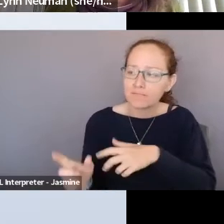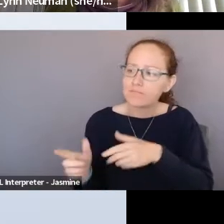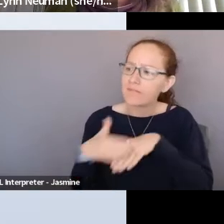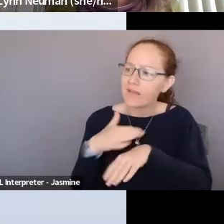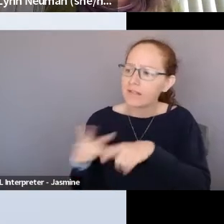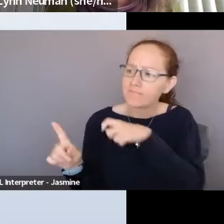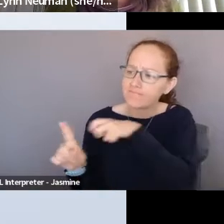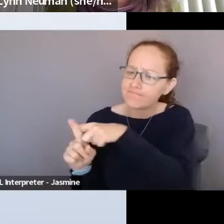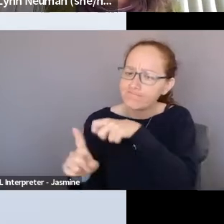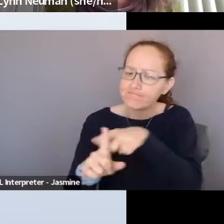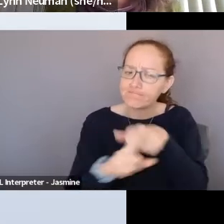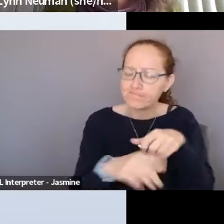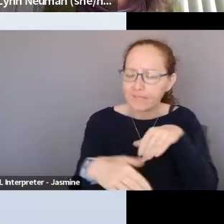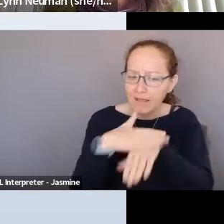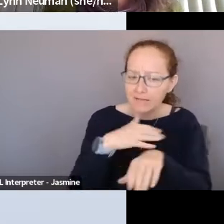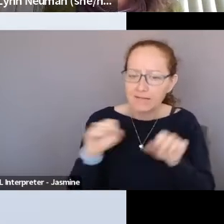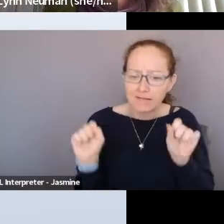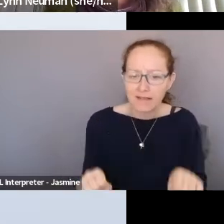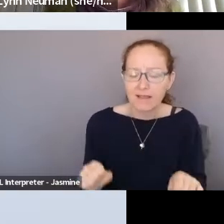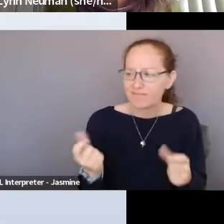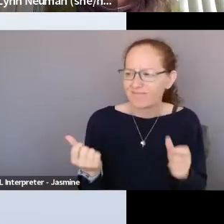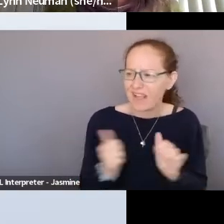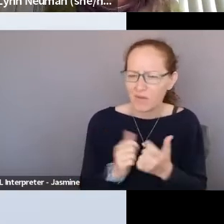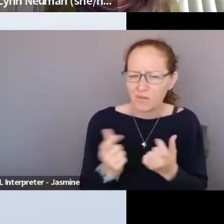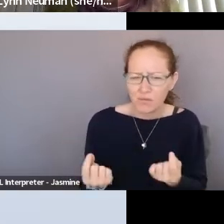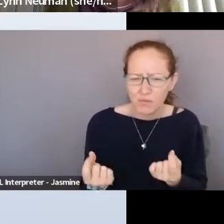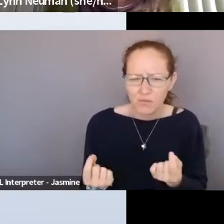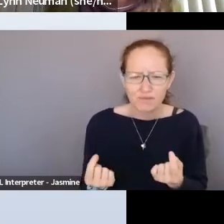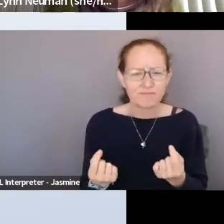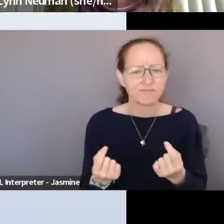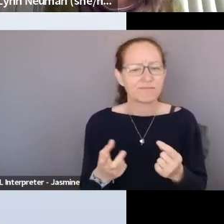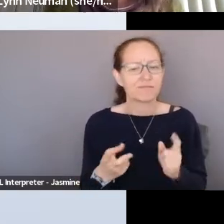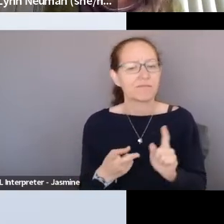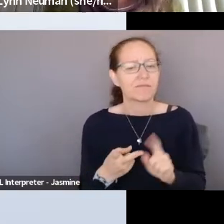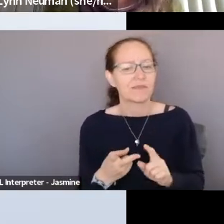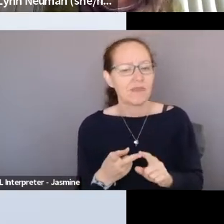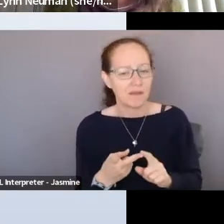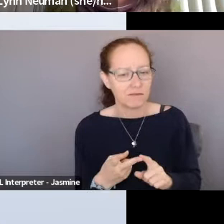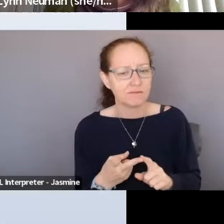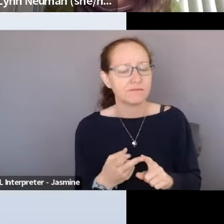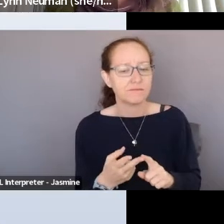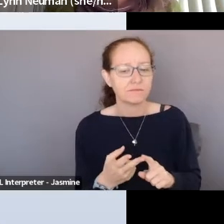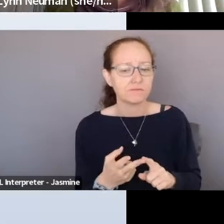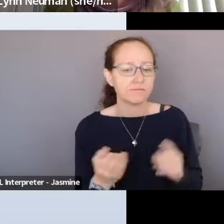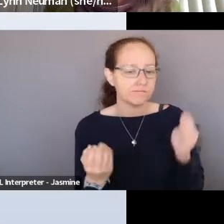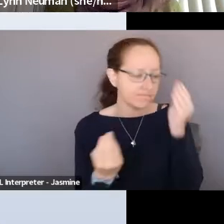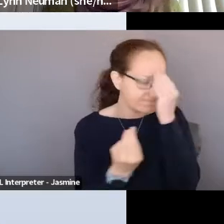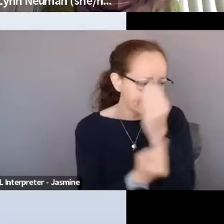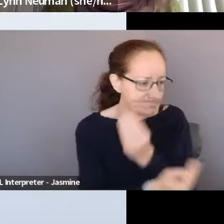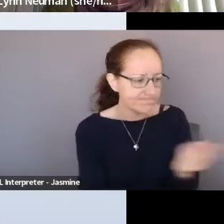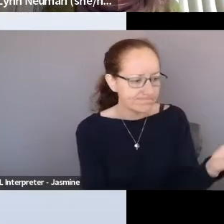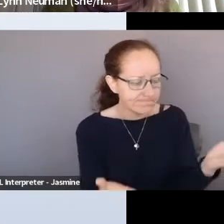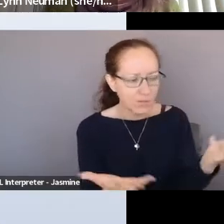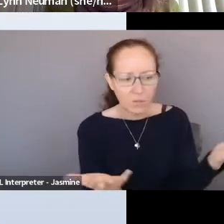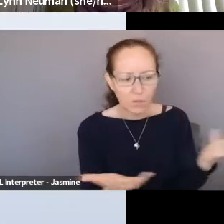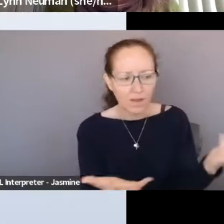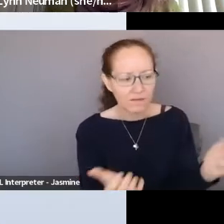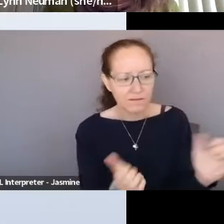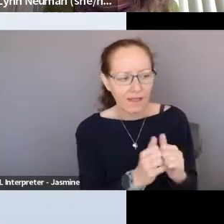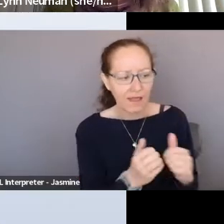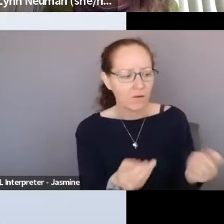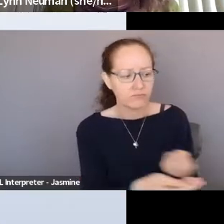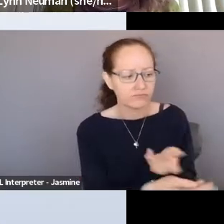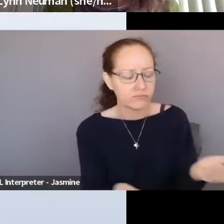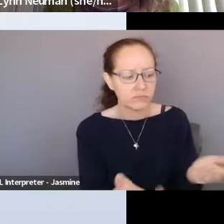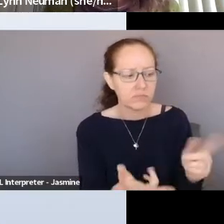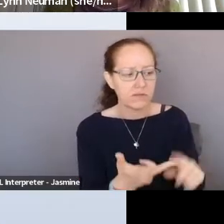all communities to make informed decisions. How do you get people the information? And what information is accurate even?